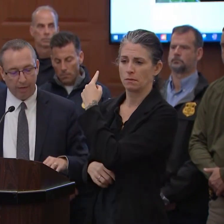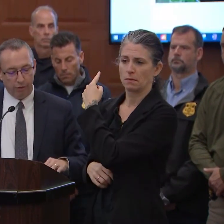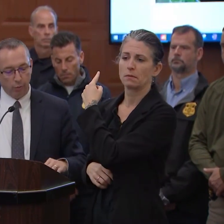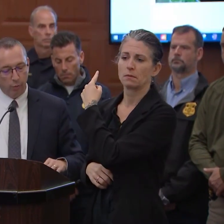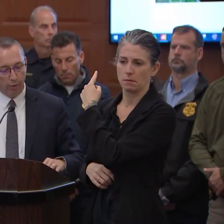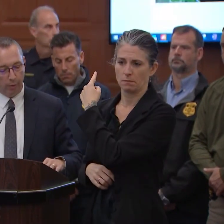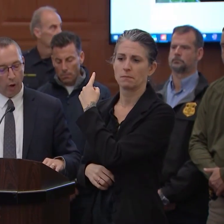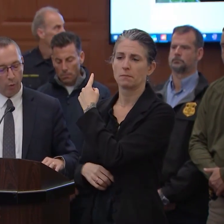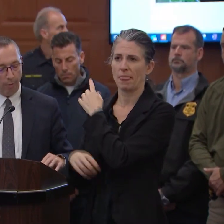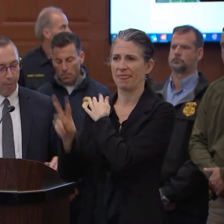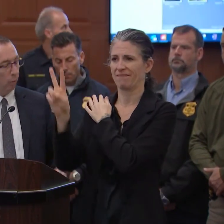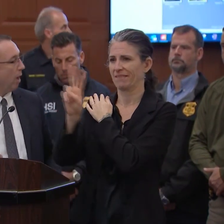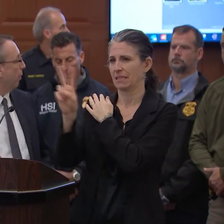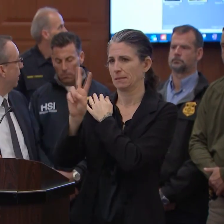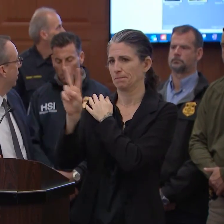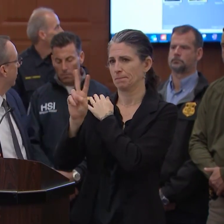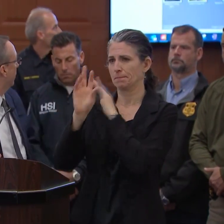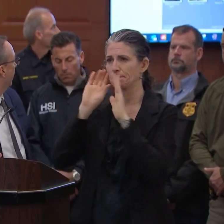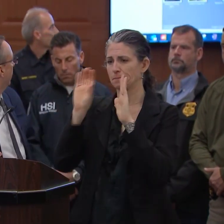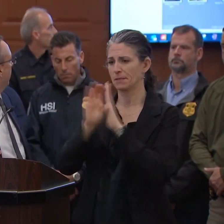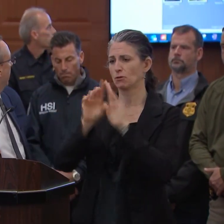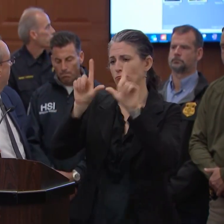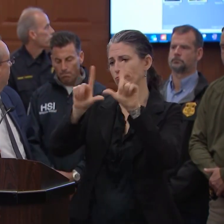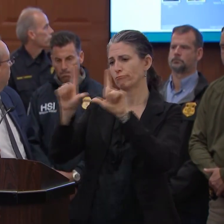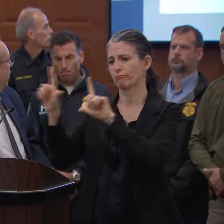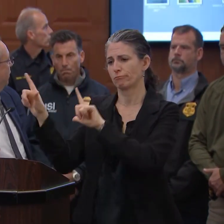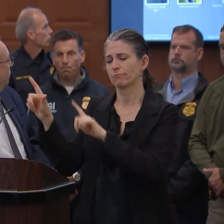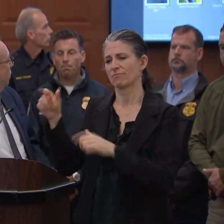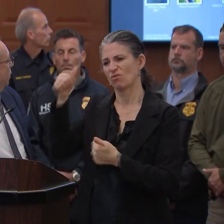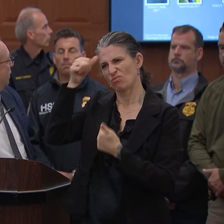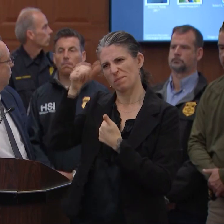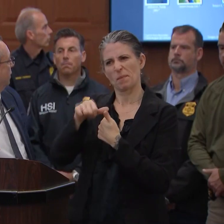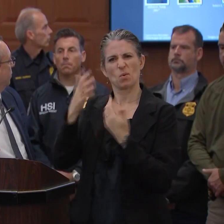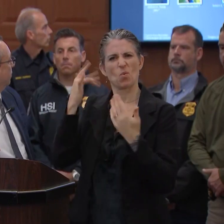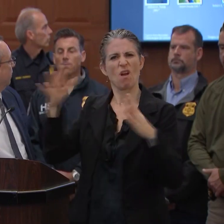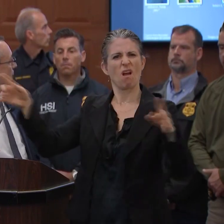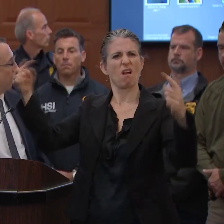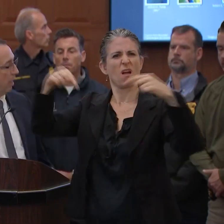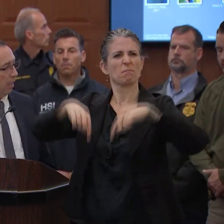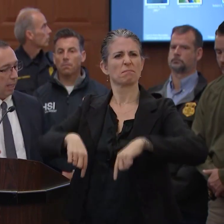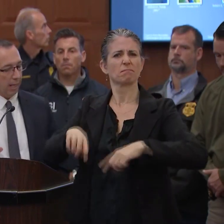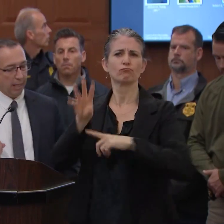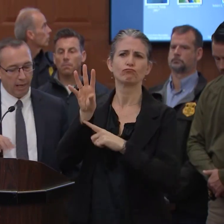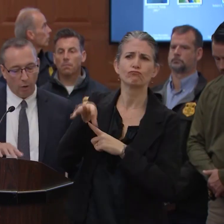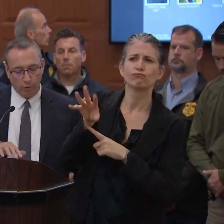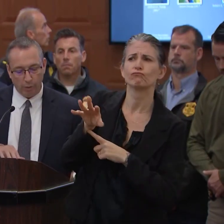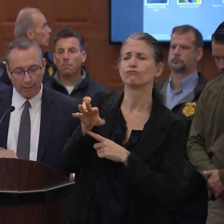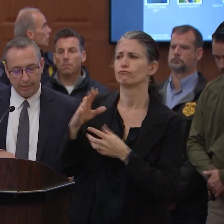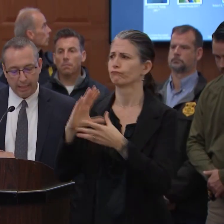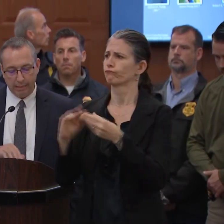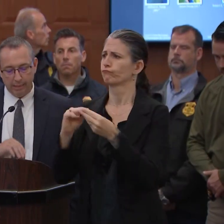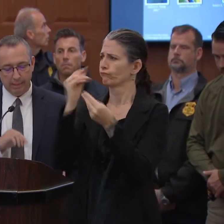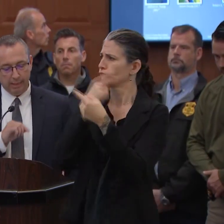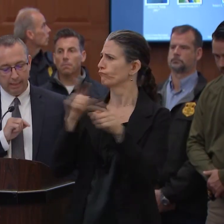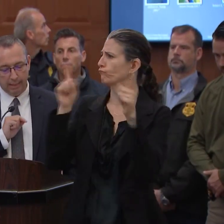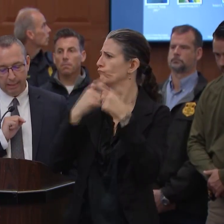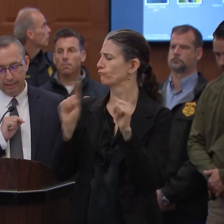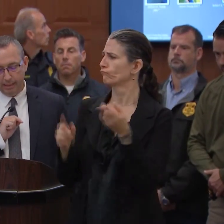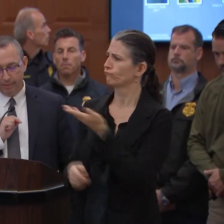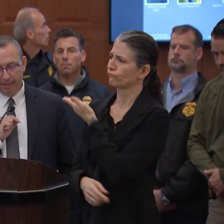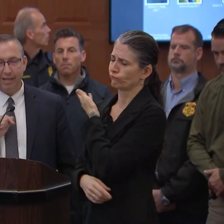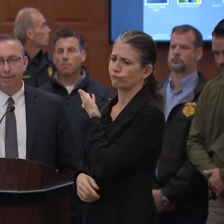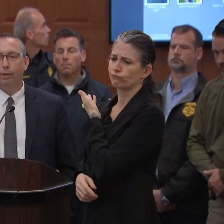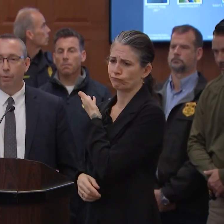screen to make sure that we all remember why we're here and why we do the work that we do. And I also want to state